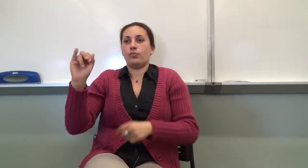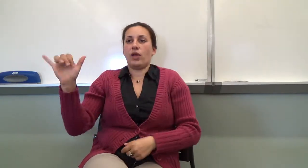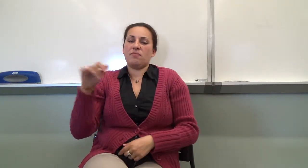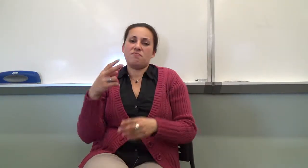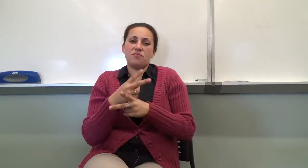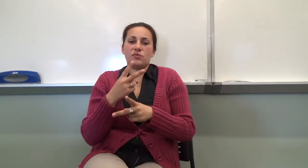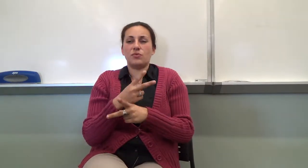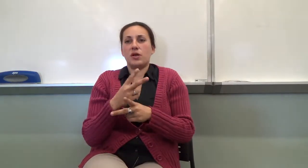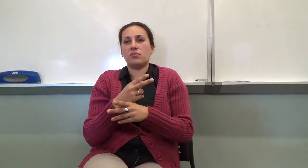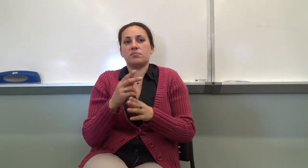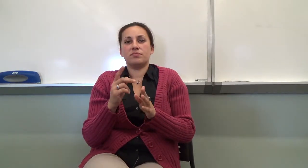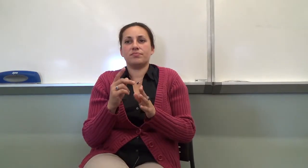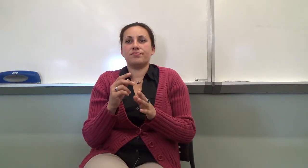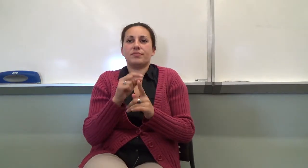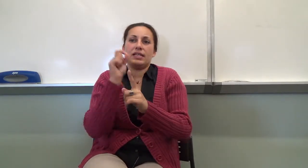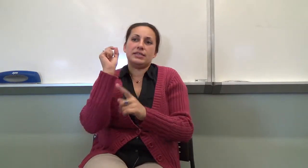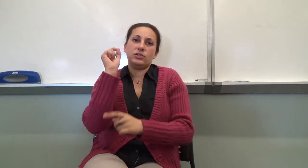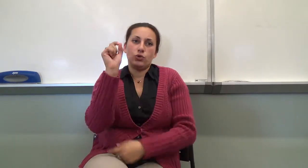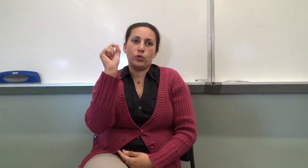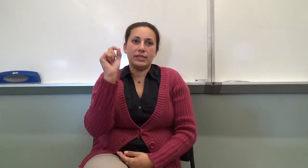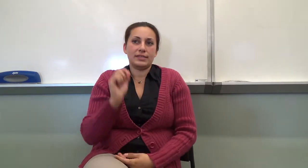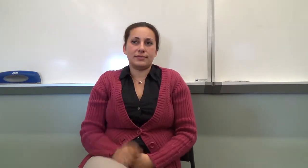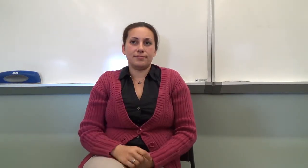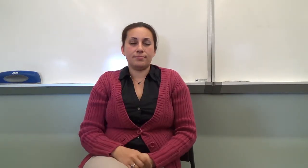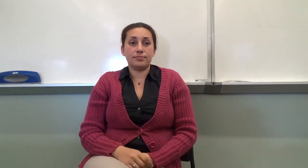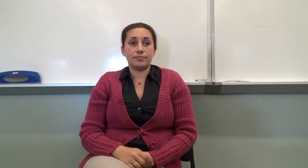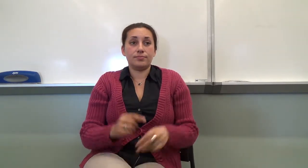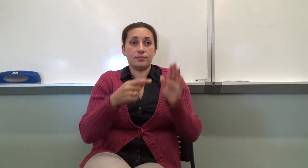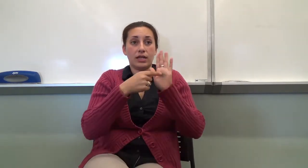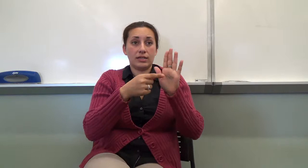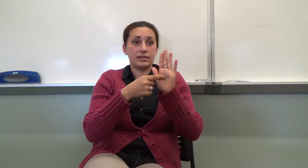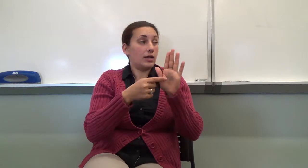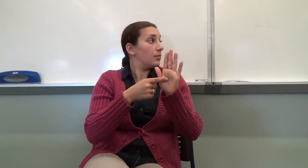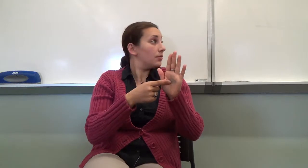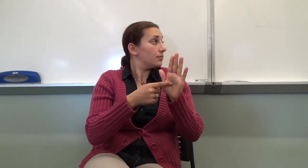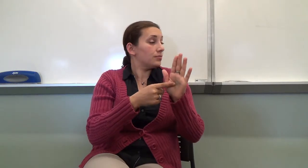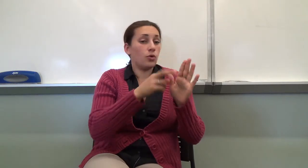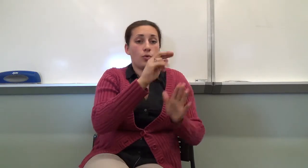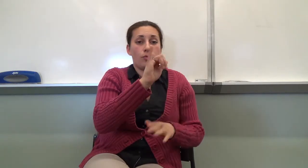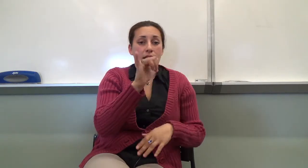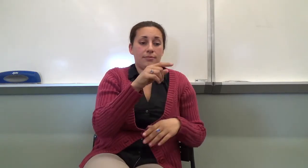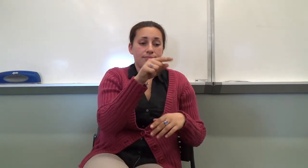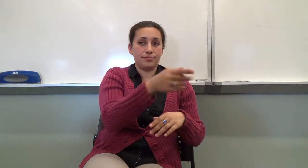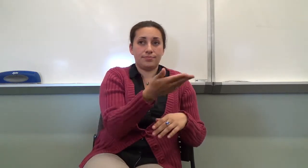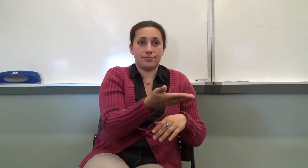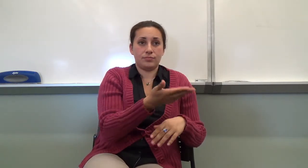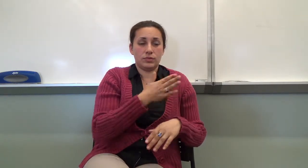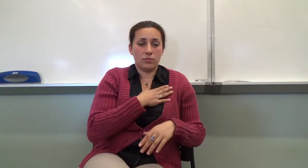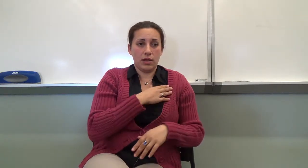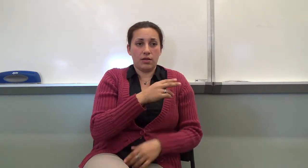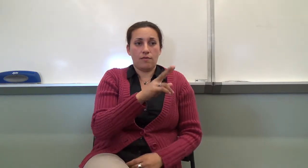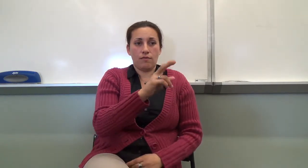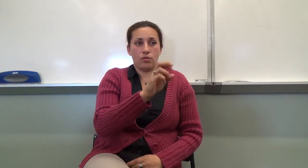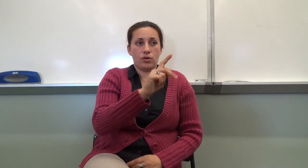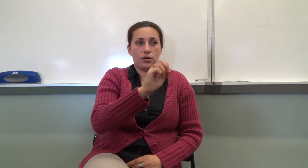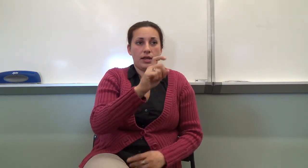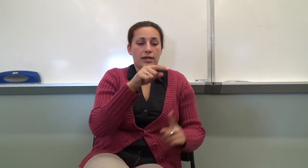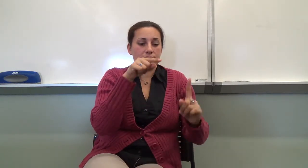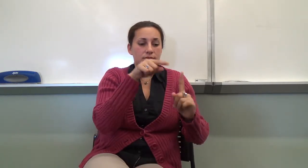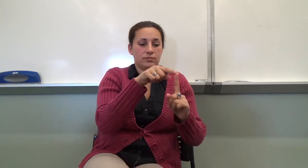idea. So, for example, I'll put this right here. Here's my vertex. I line up this side with this